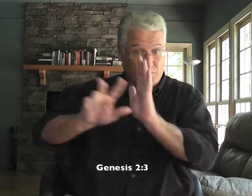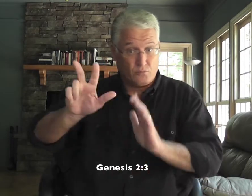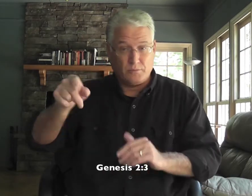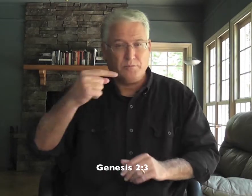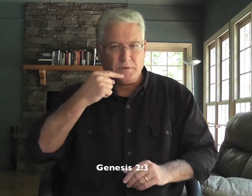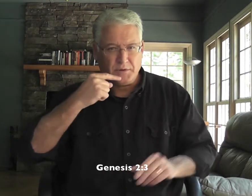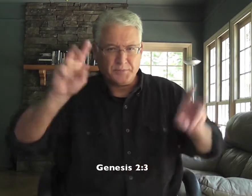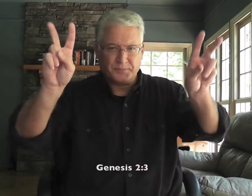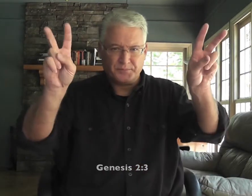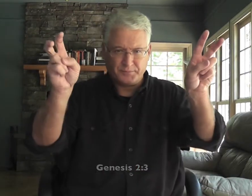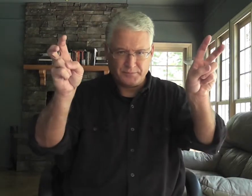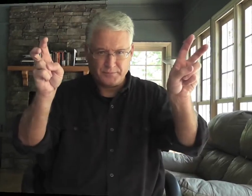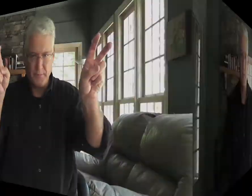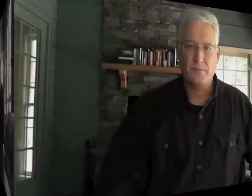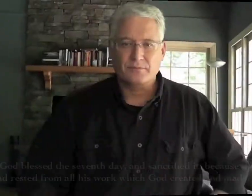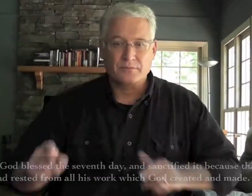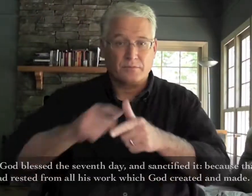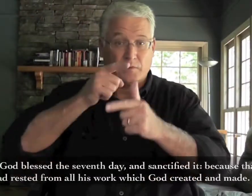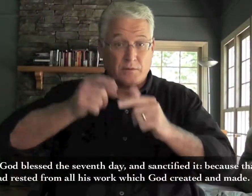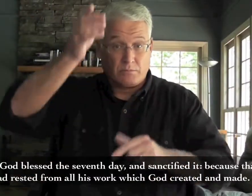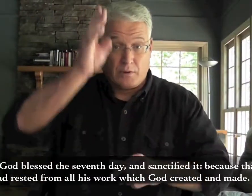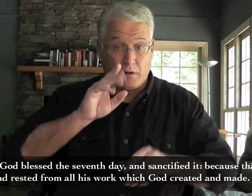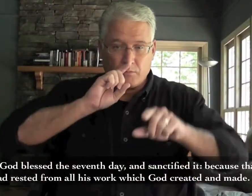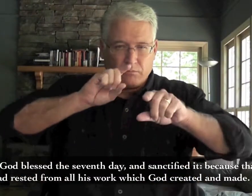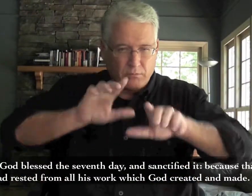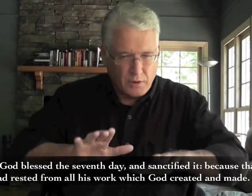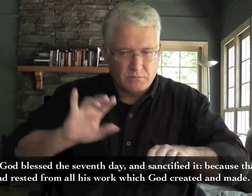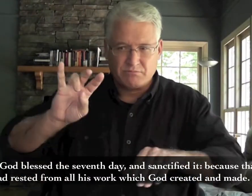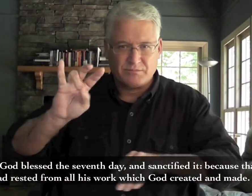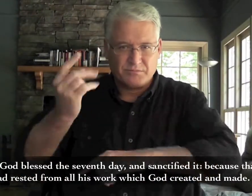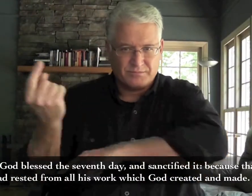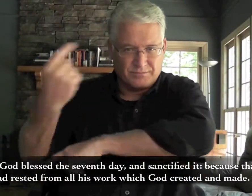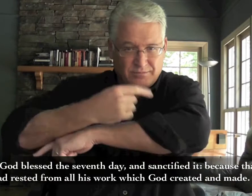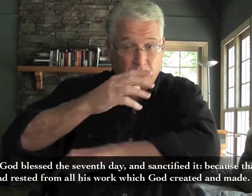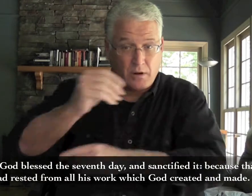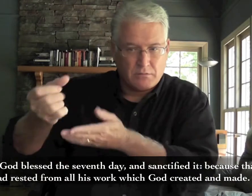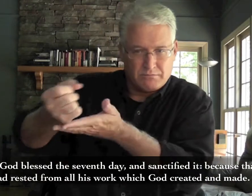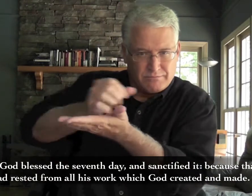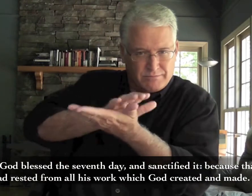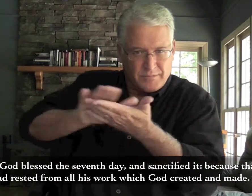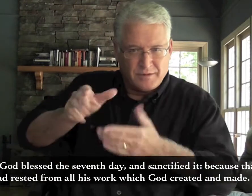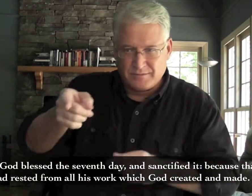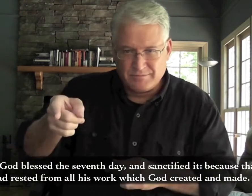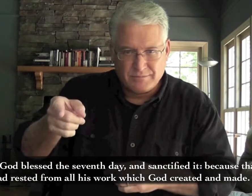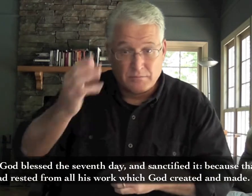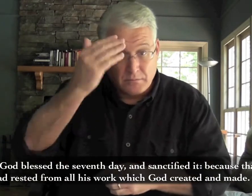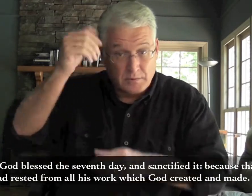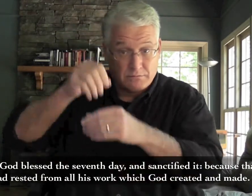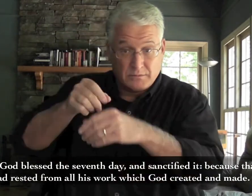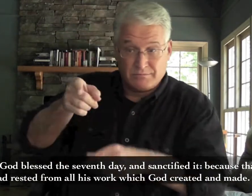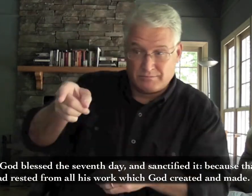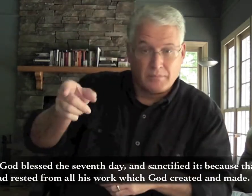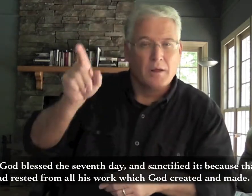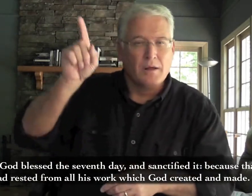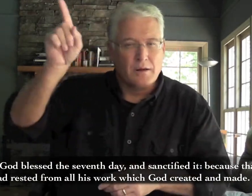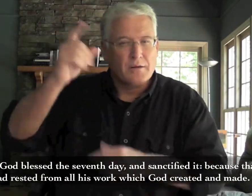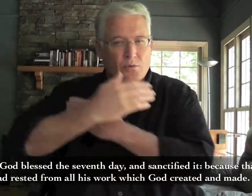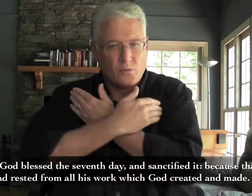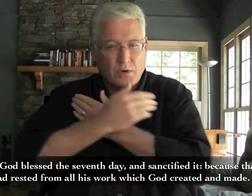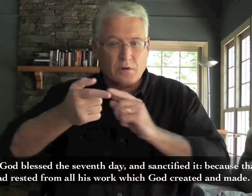In Genesis 2:3, it says there that then God blessed the seventh day and sanctified it, because that